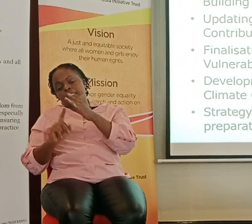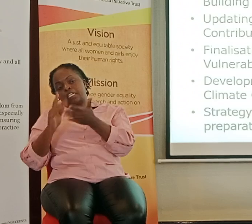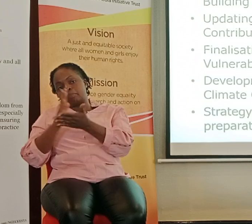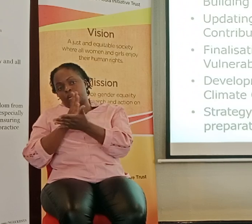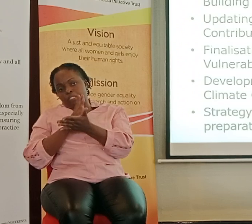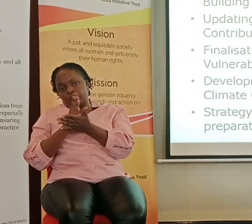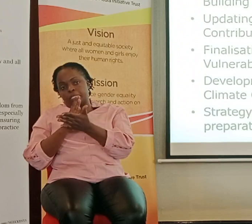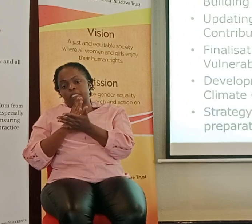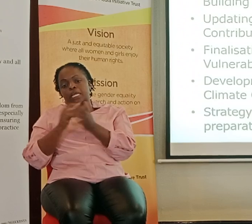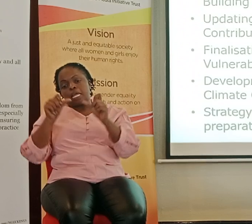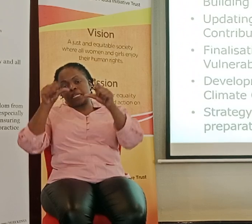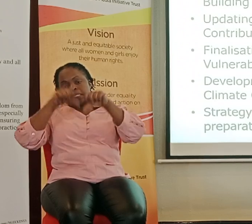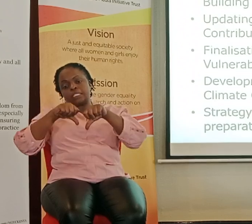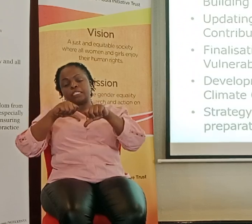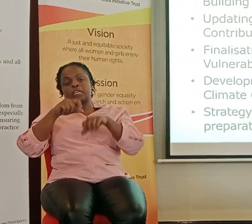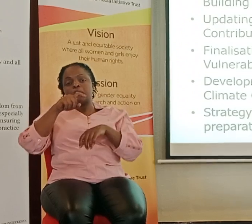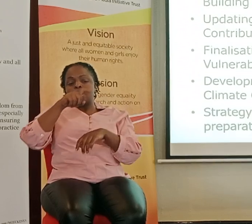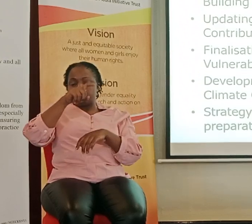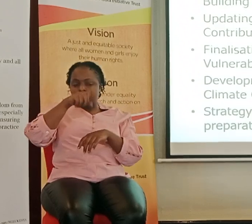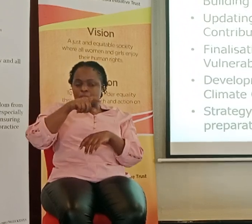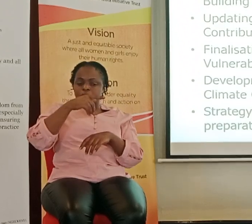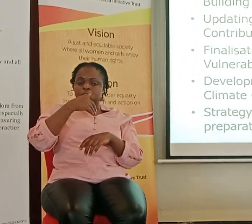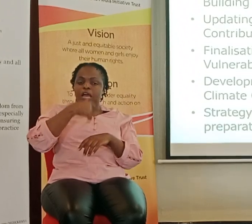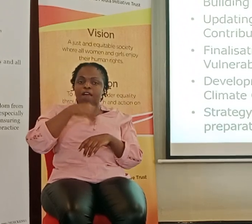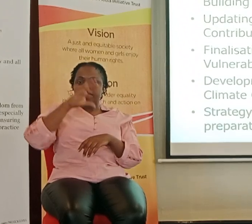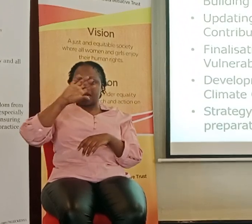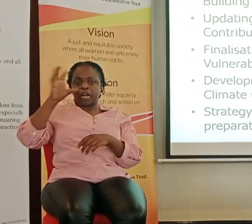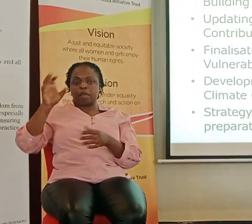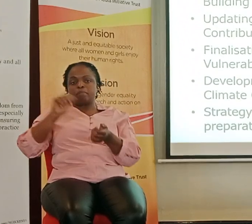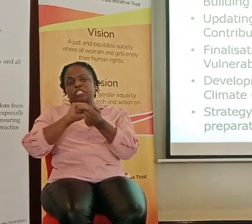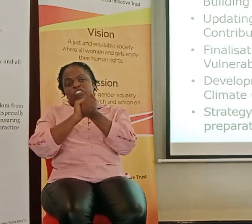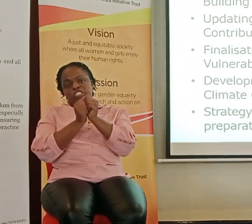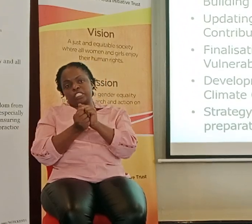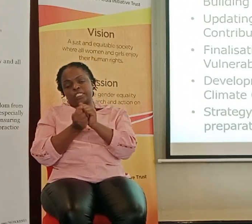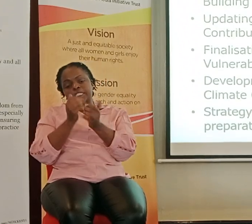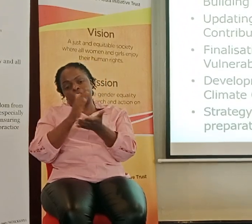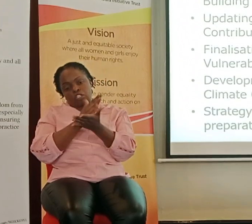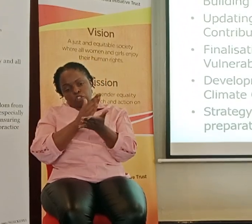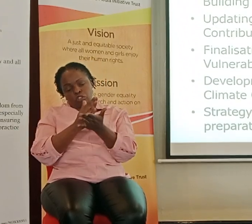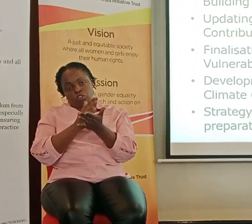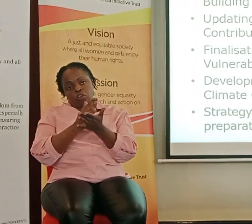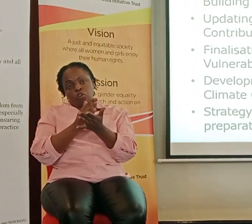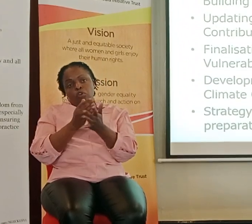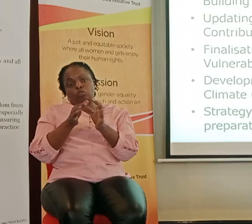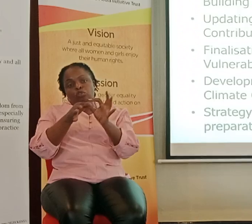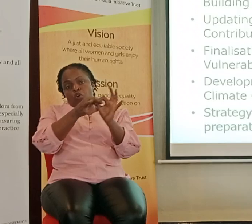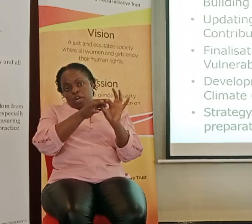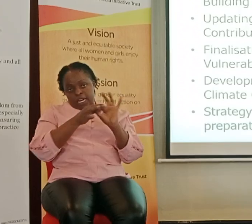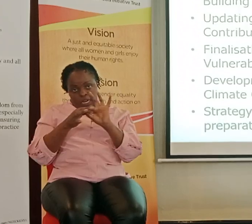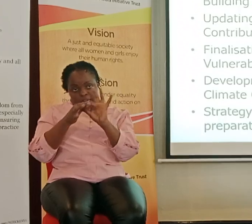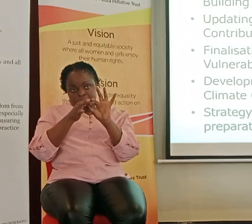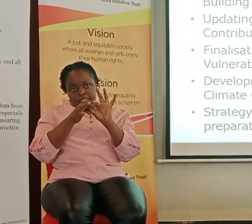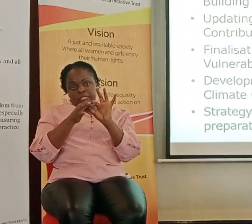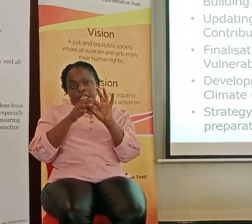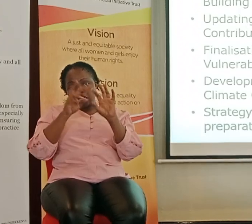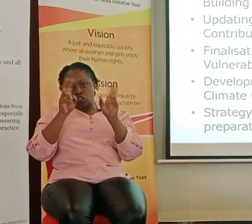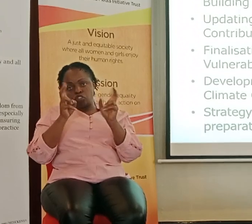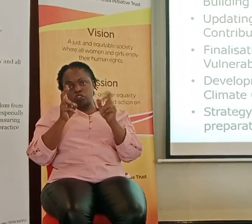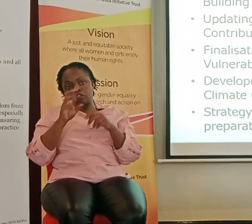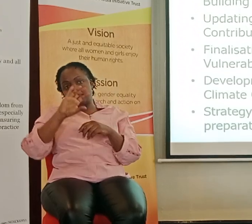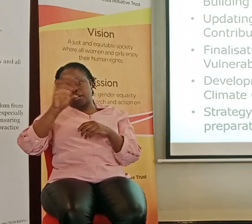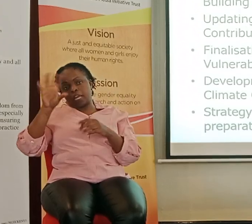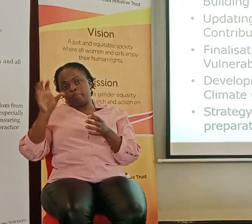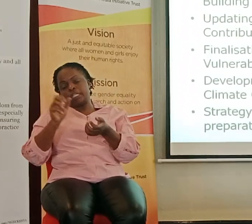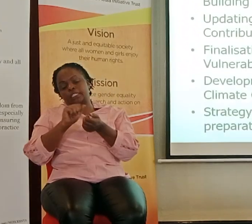agencies are supposed to put in place climate change units to coordinate matters climate change within